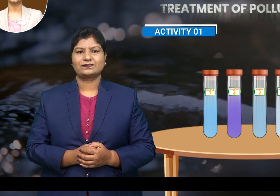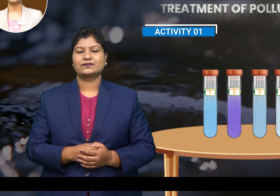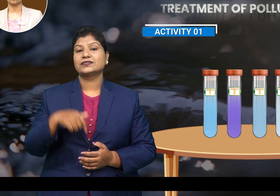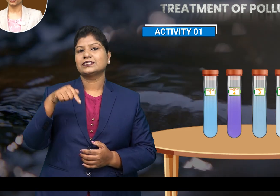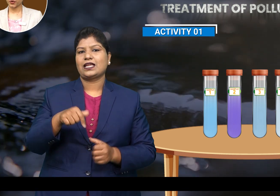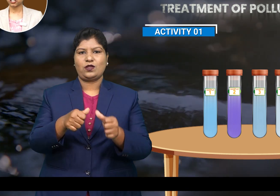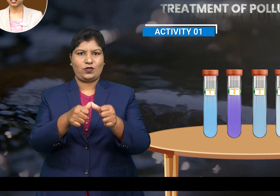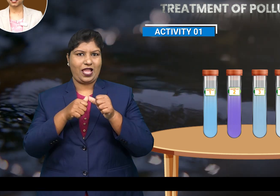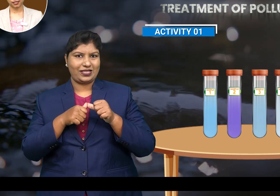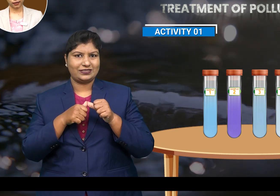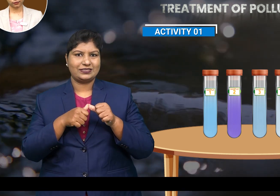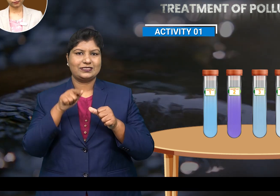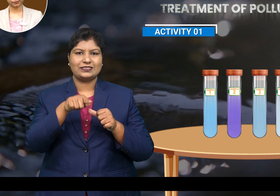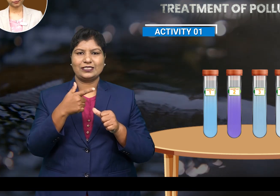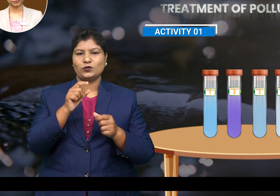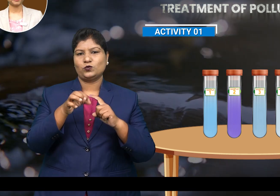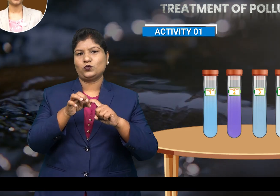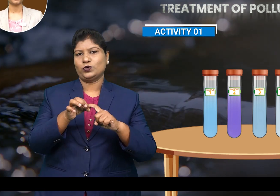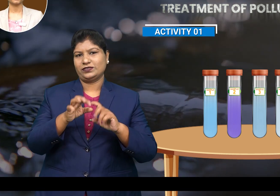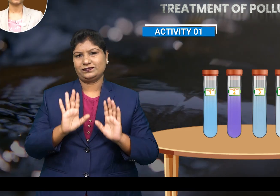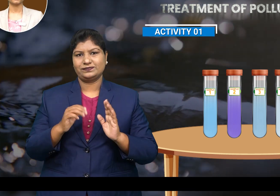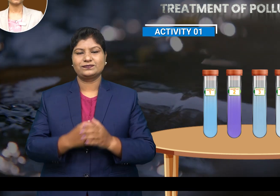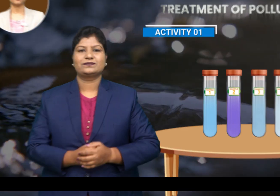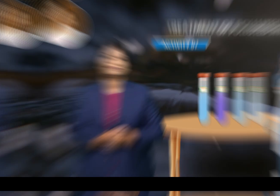Now answer the following questions.